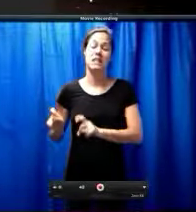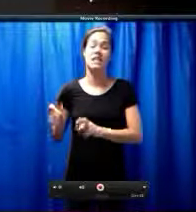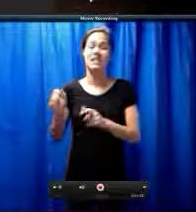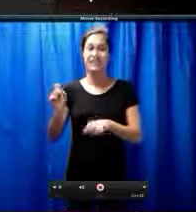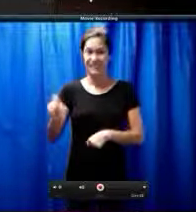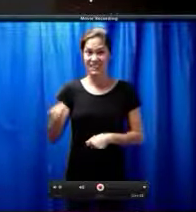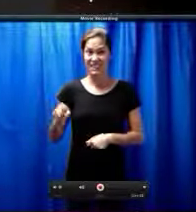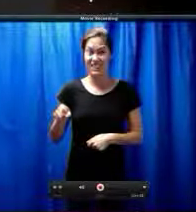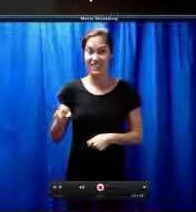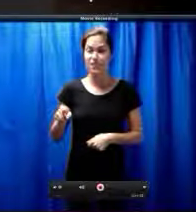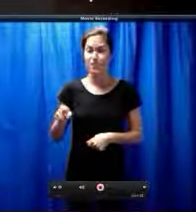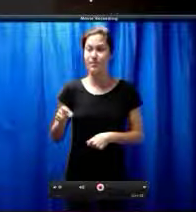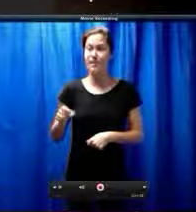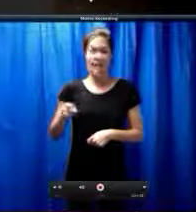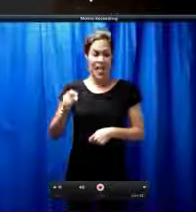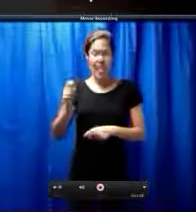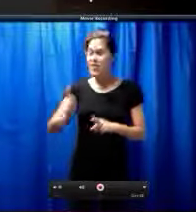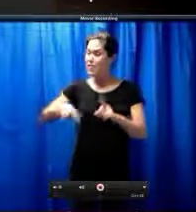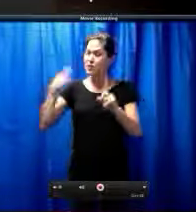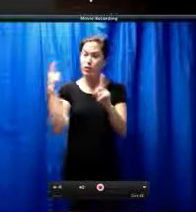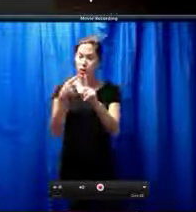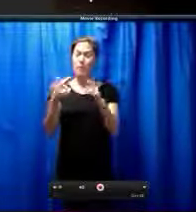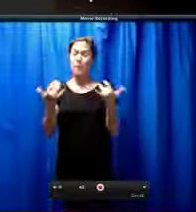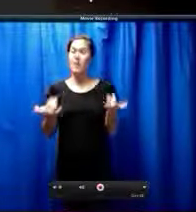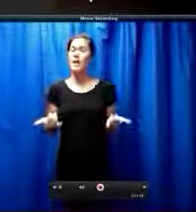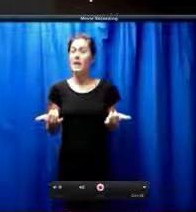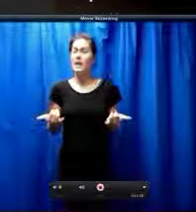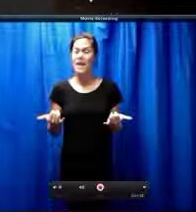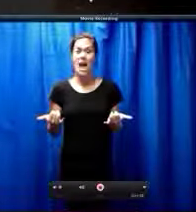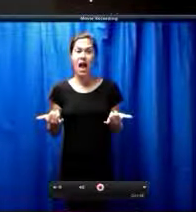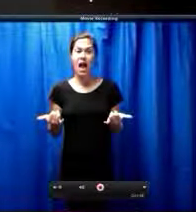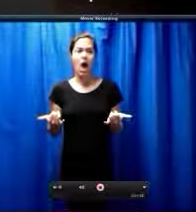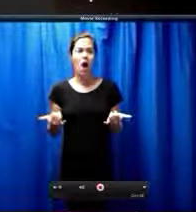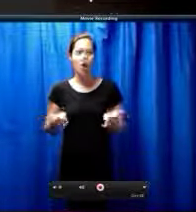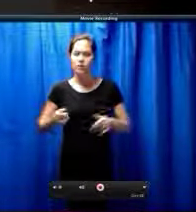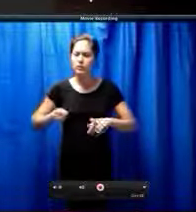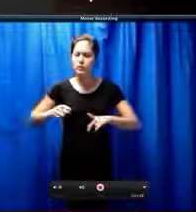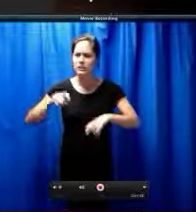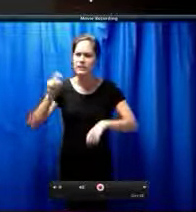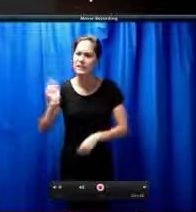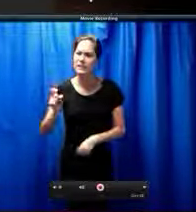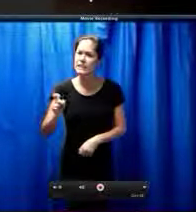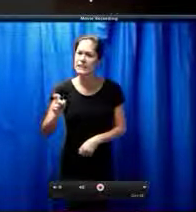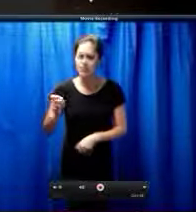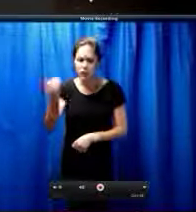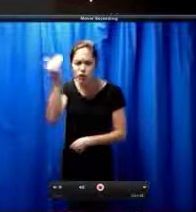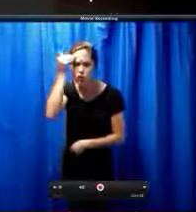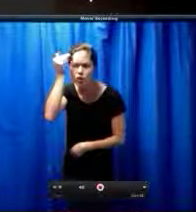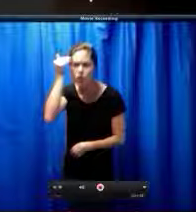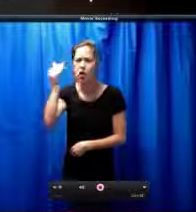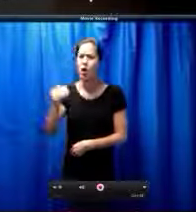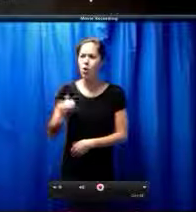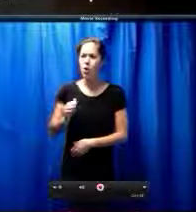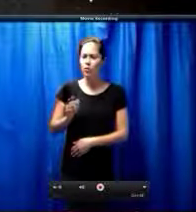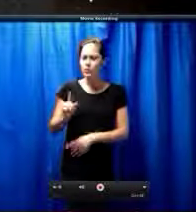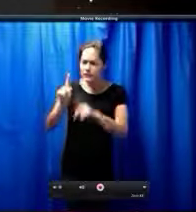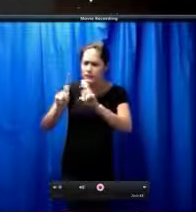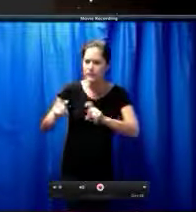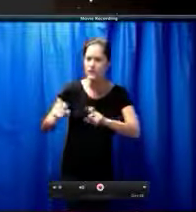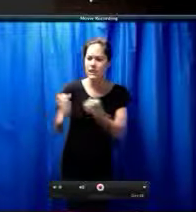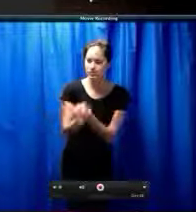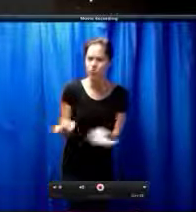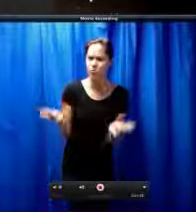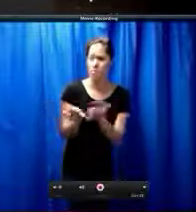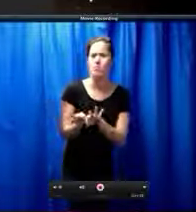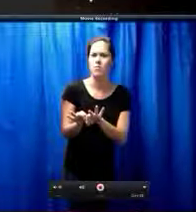spreading the word. I really want people to challenge their dentists to make sure that that's what they're doing for them and that they're using the newest technologies. And for